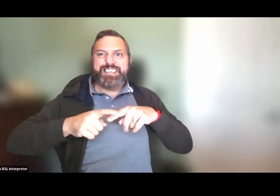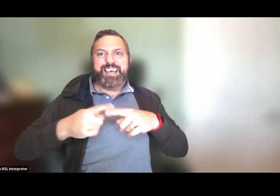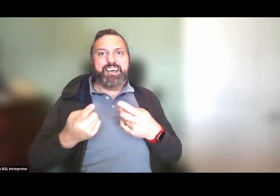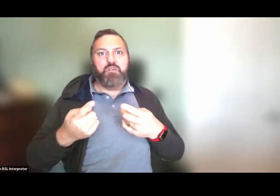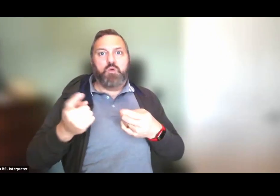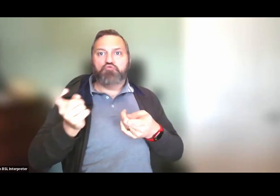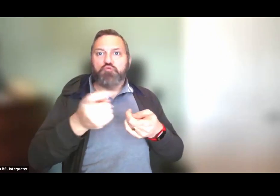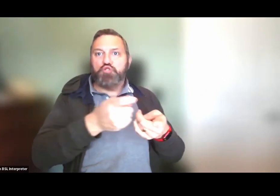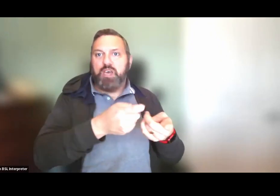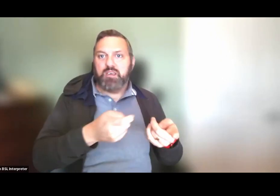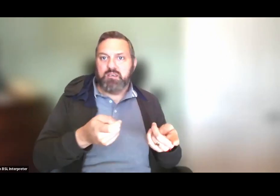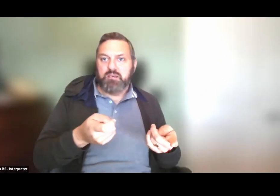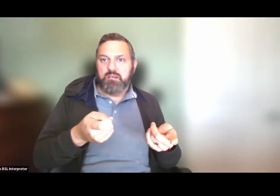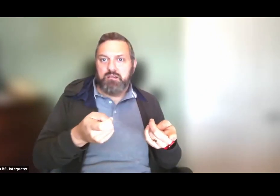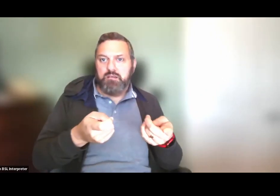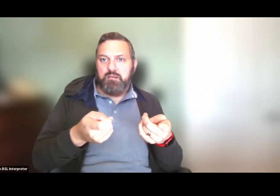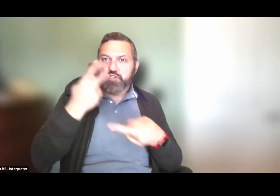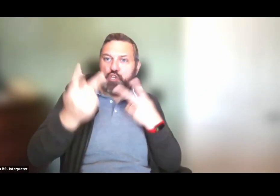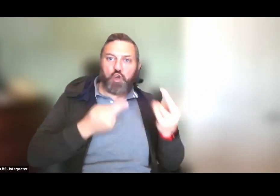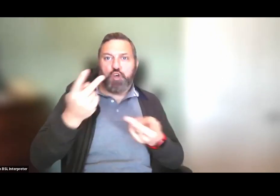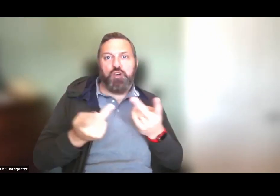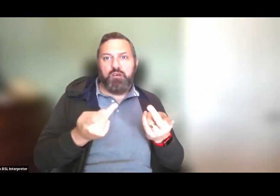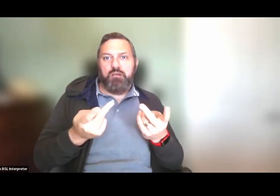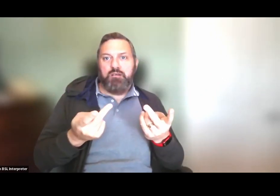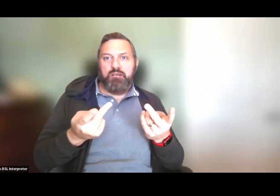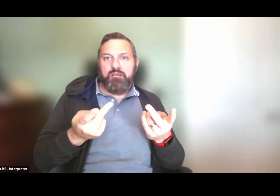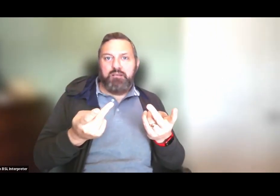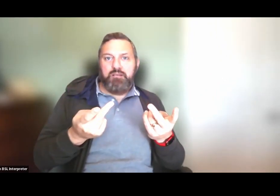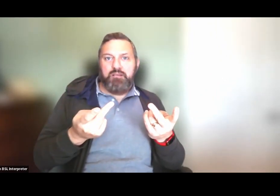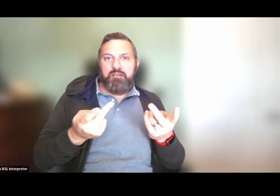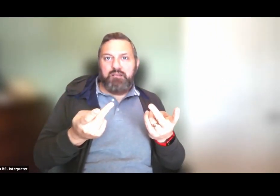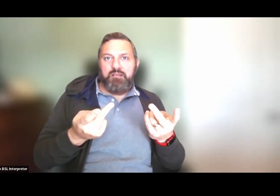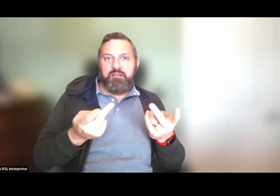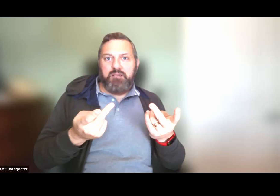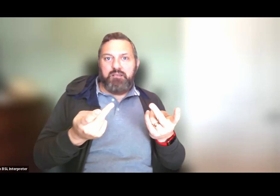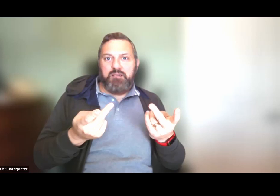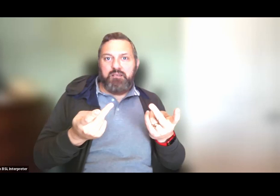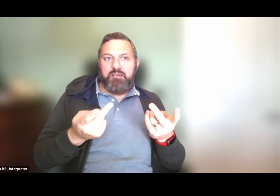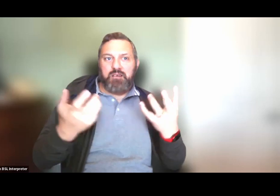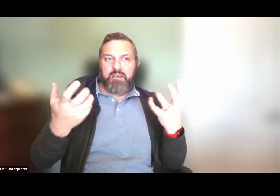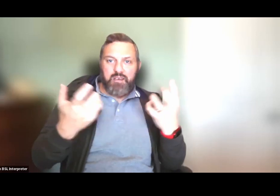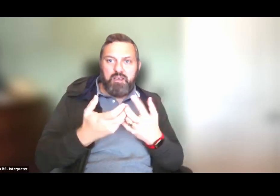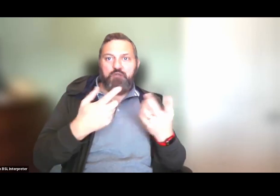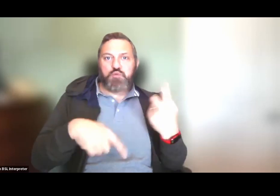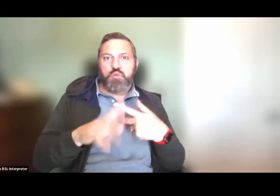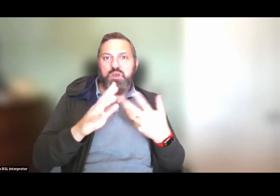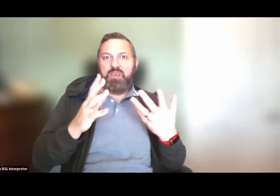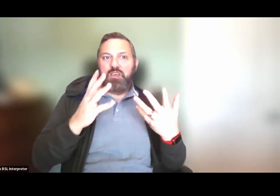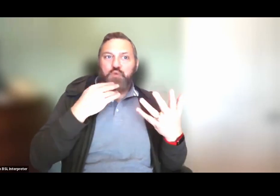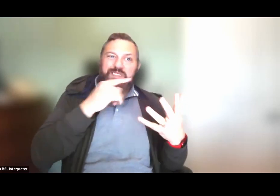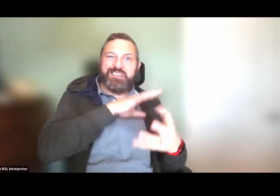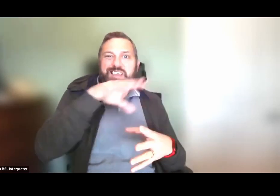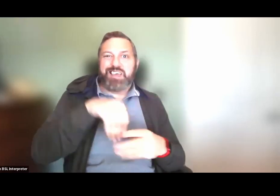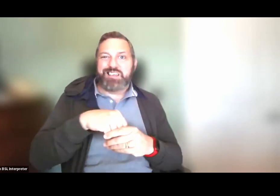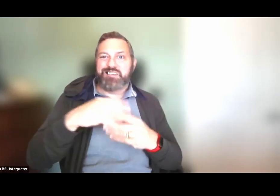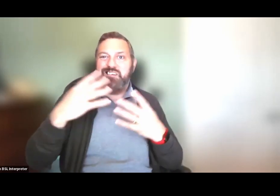crochet, song? How can we turn it into all of the ways that we traditionally celebrate and create culture and recreate it? So